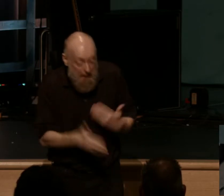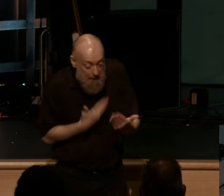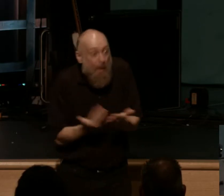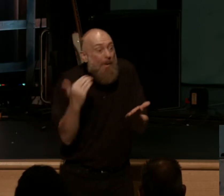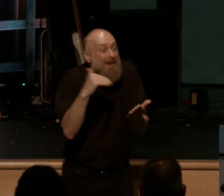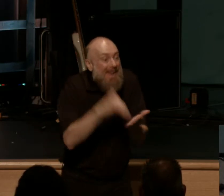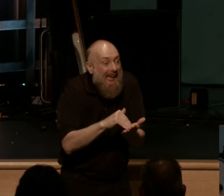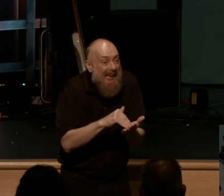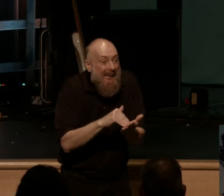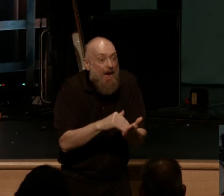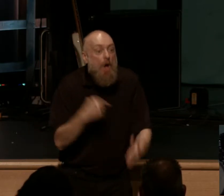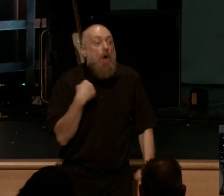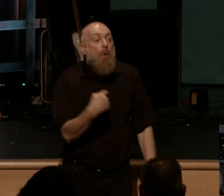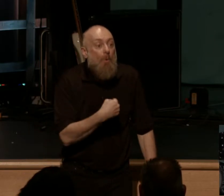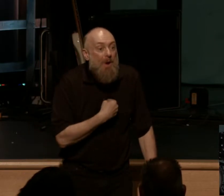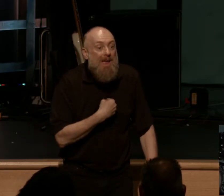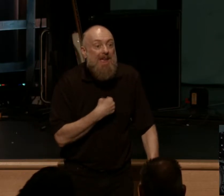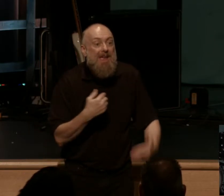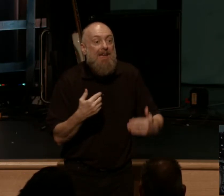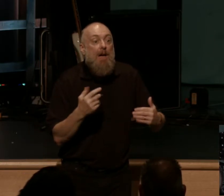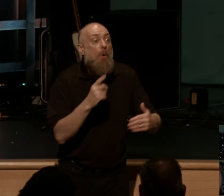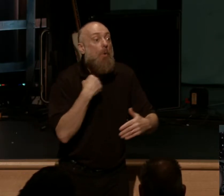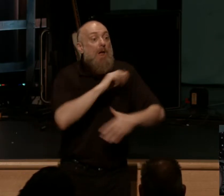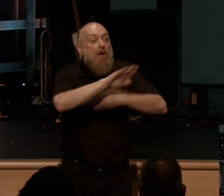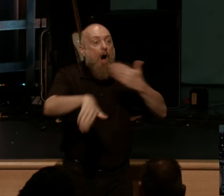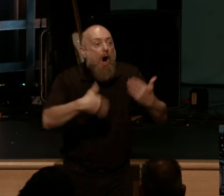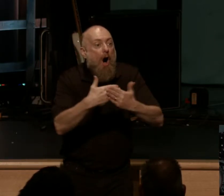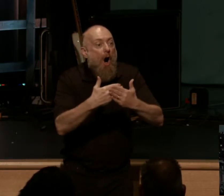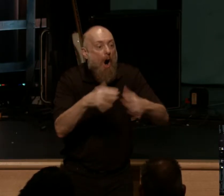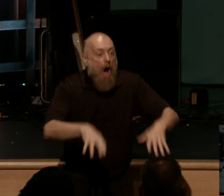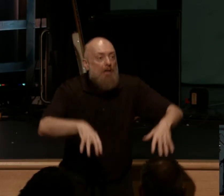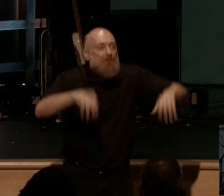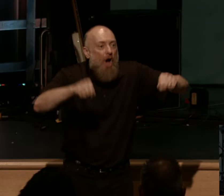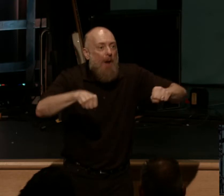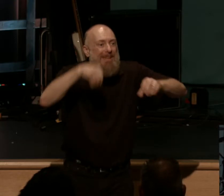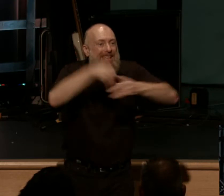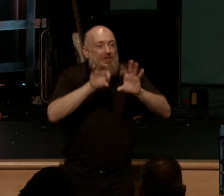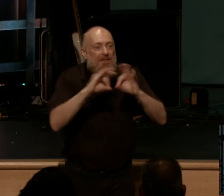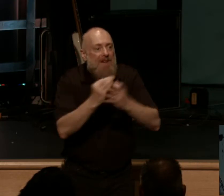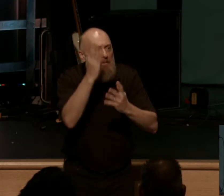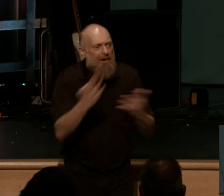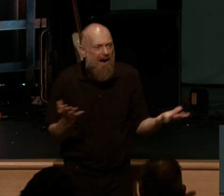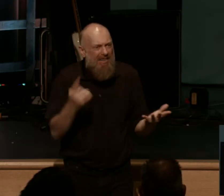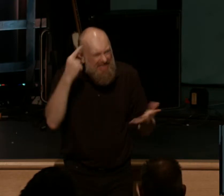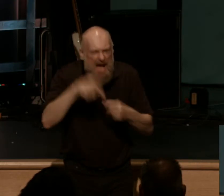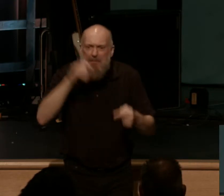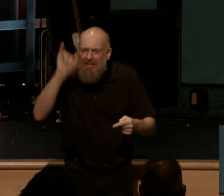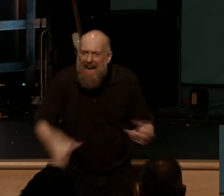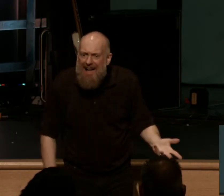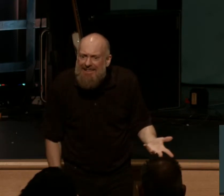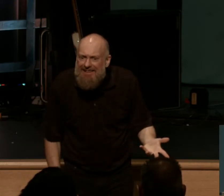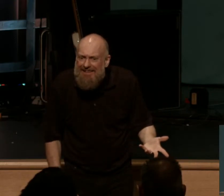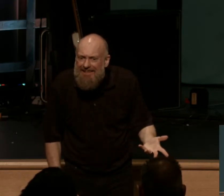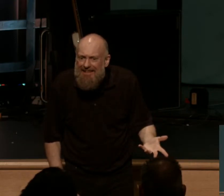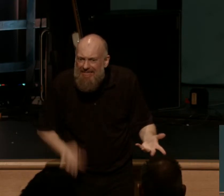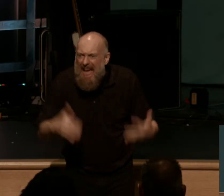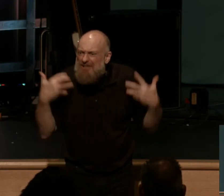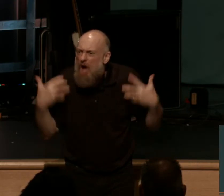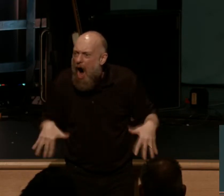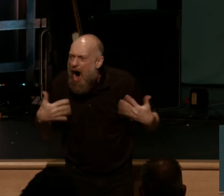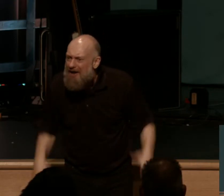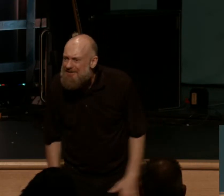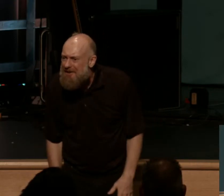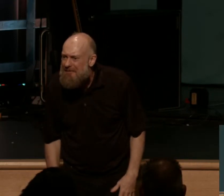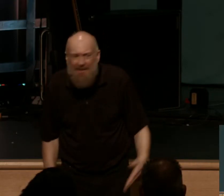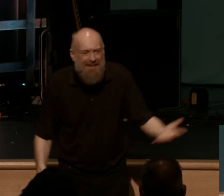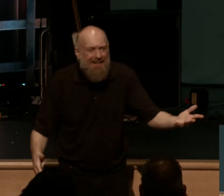God, we share adoption into the family of God. Now just think about that for a second. That is just awesome. You